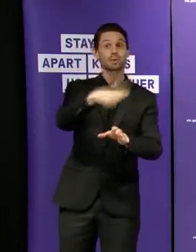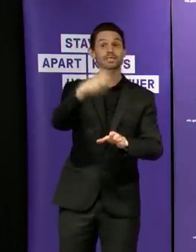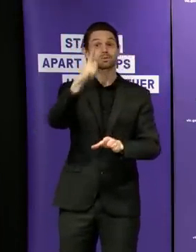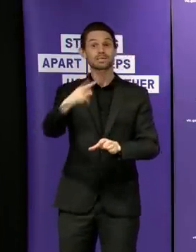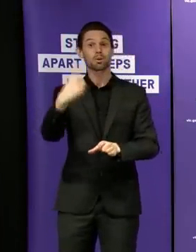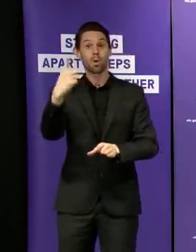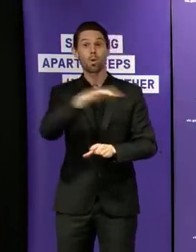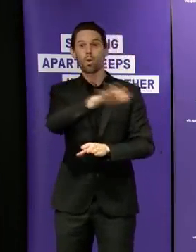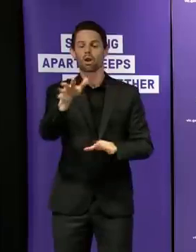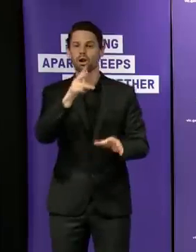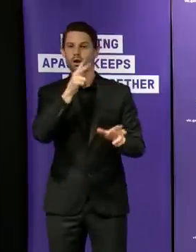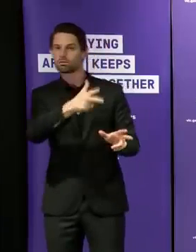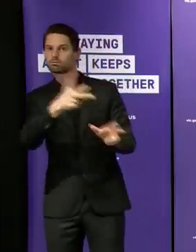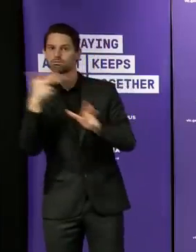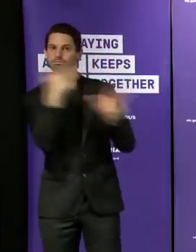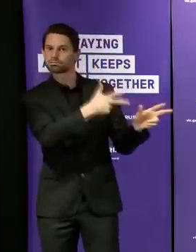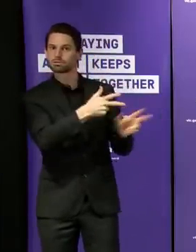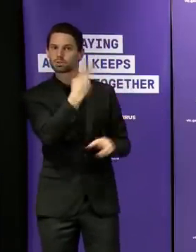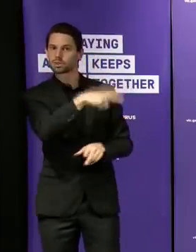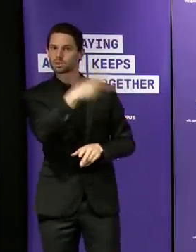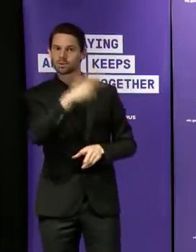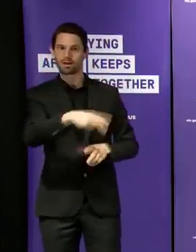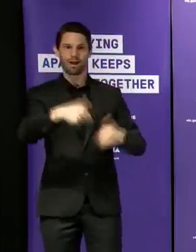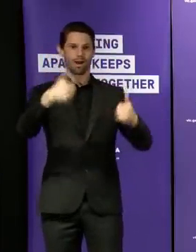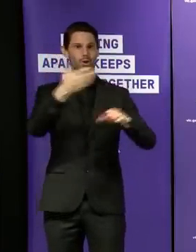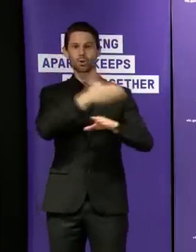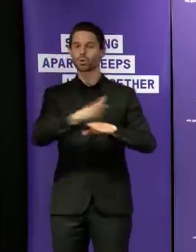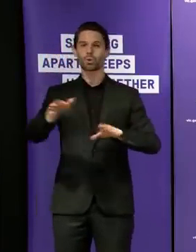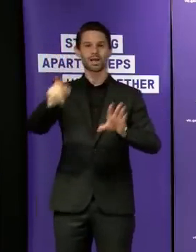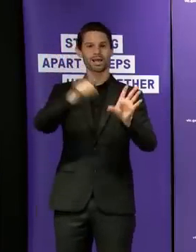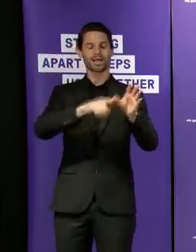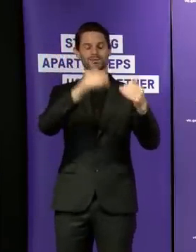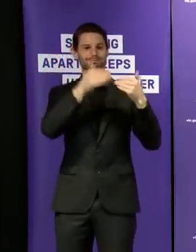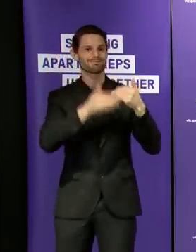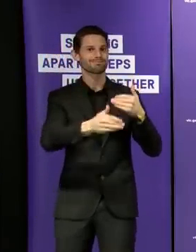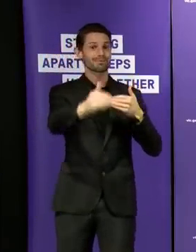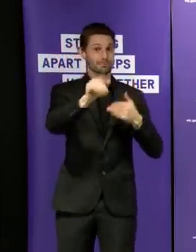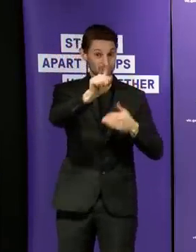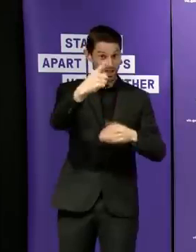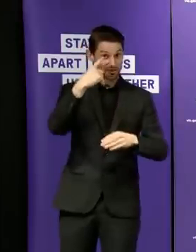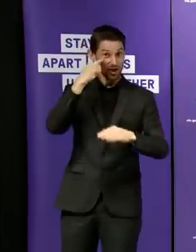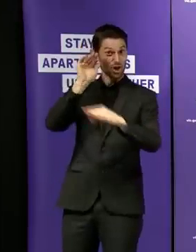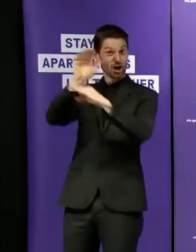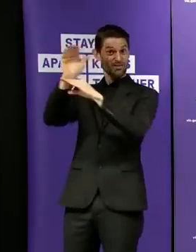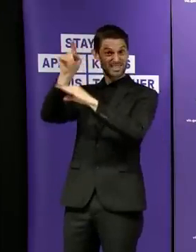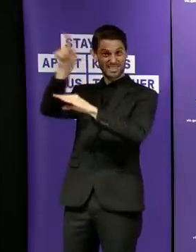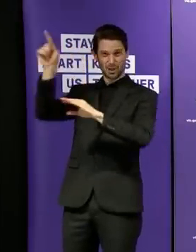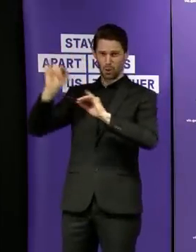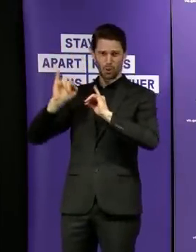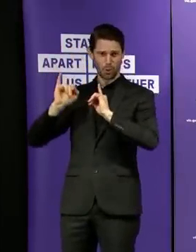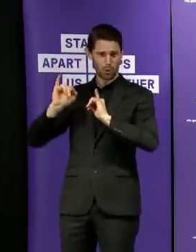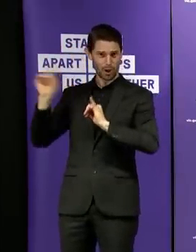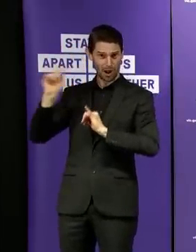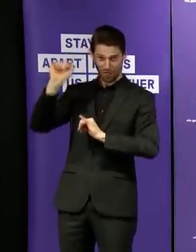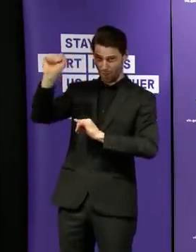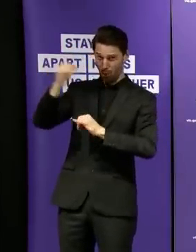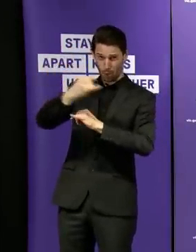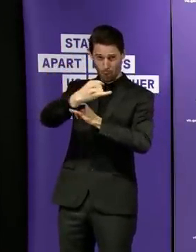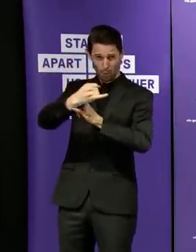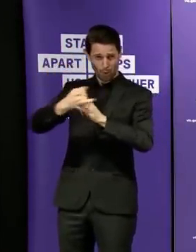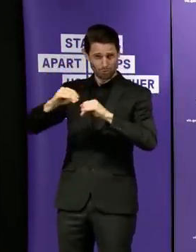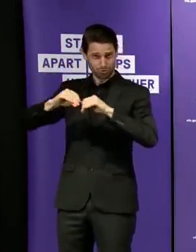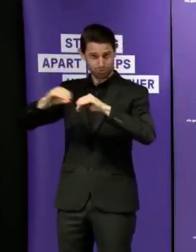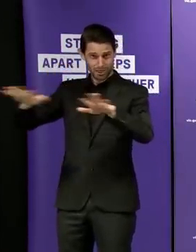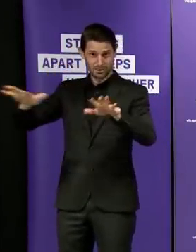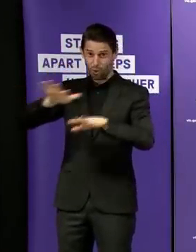deadly winter with lockdowns and restrictions that are heartbreaking, we can find a